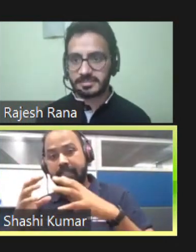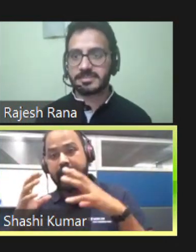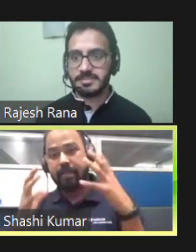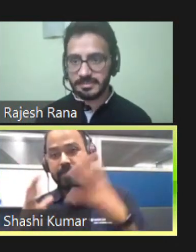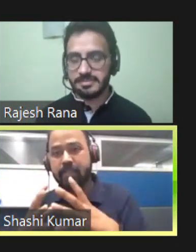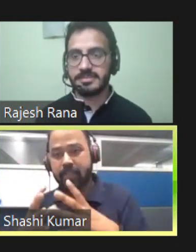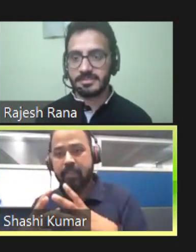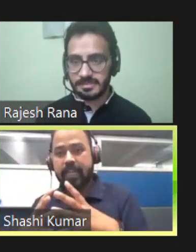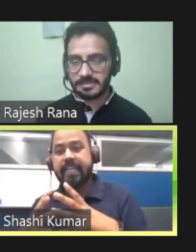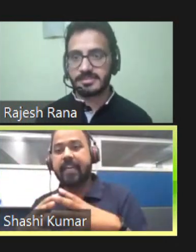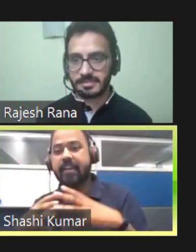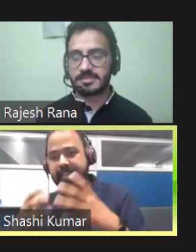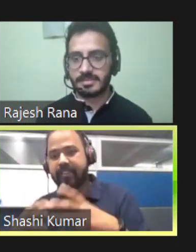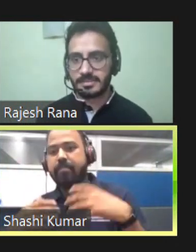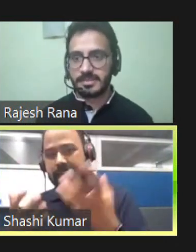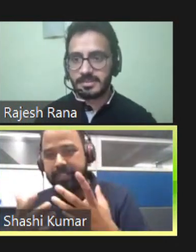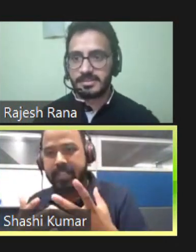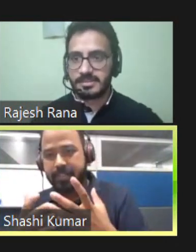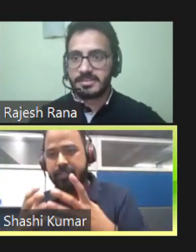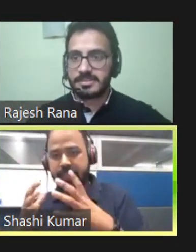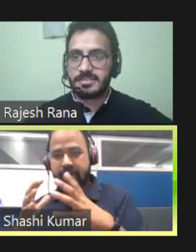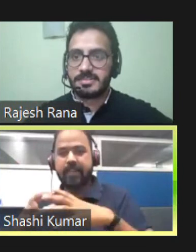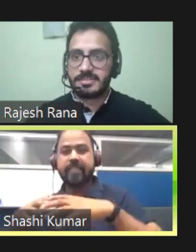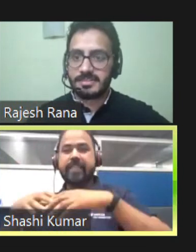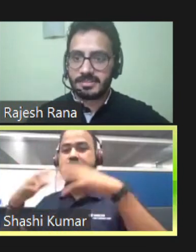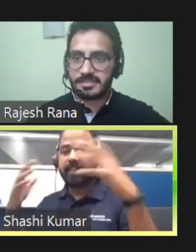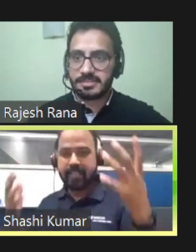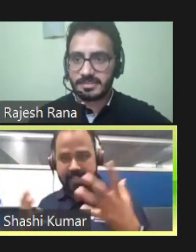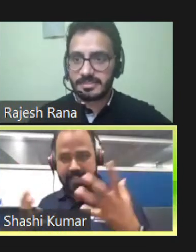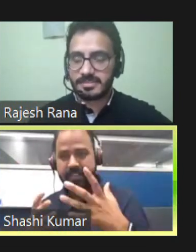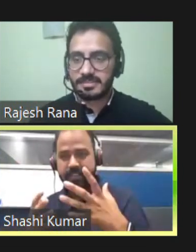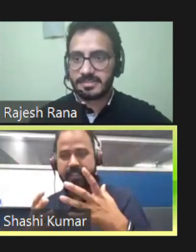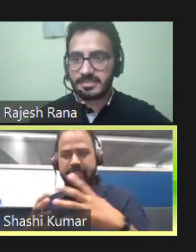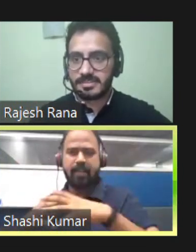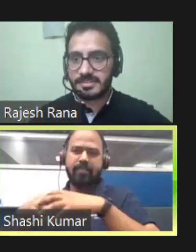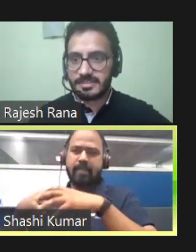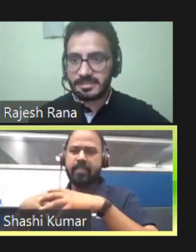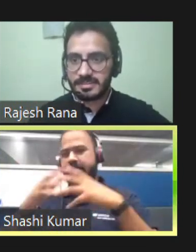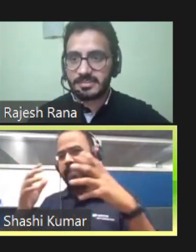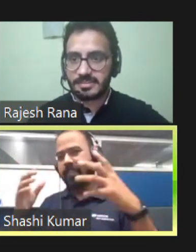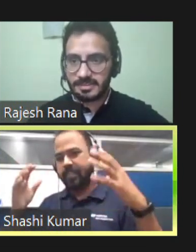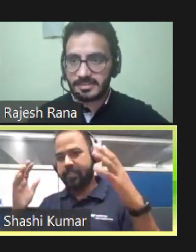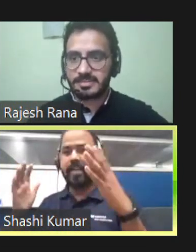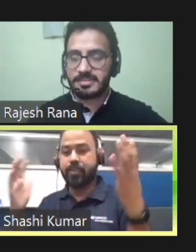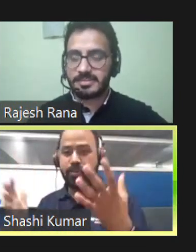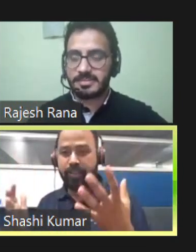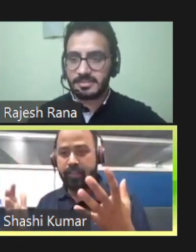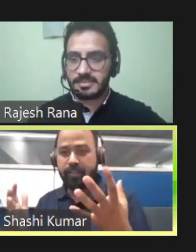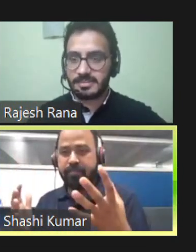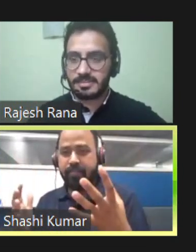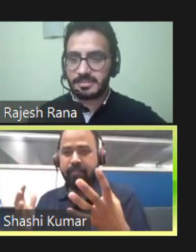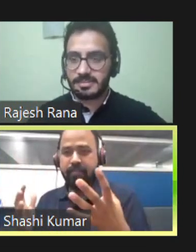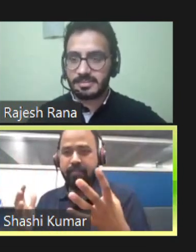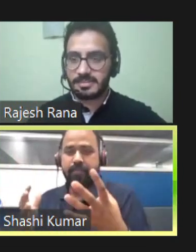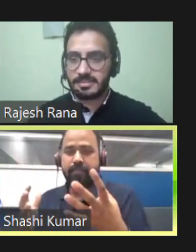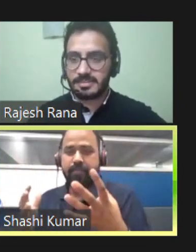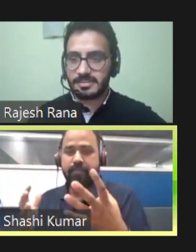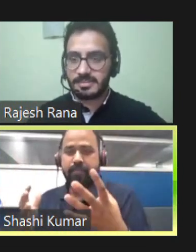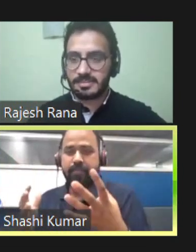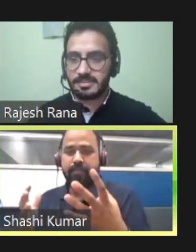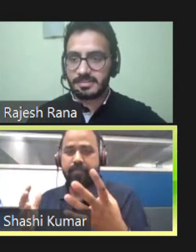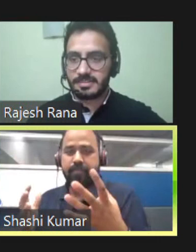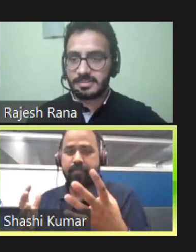it helps in conveying the message, conveying the entire sentence, and sometimes conveying the entire story of a